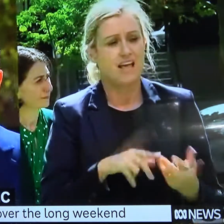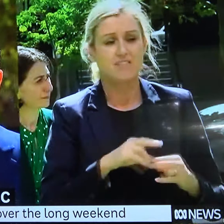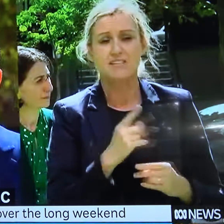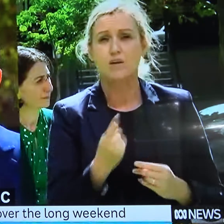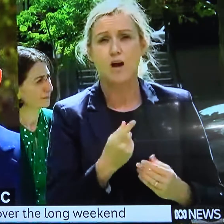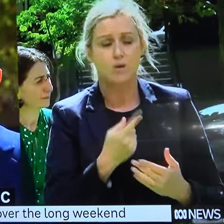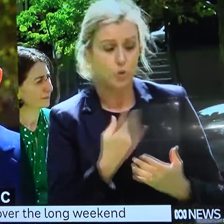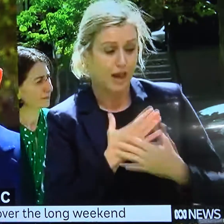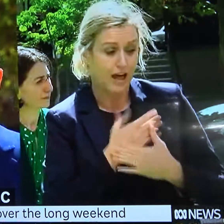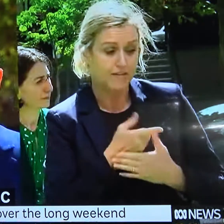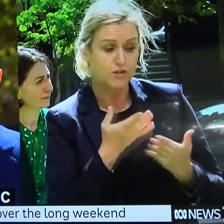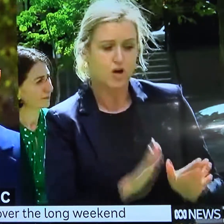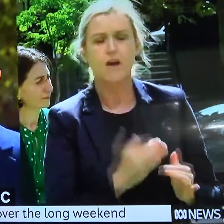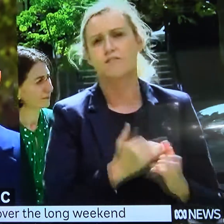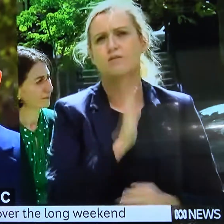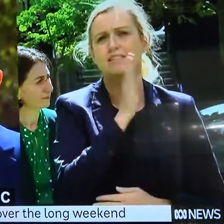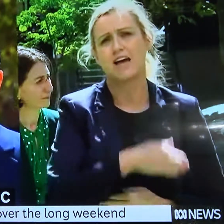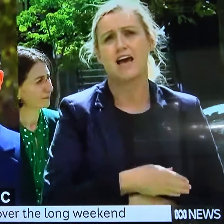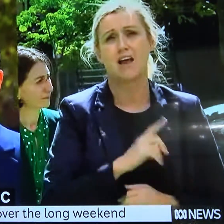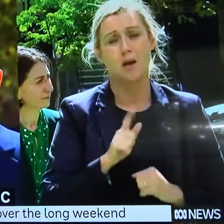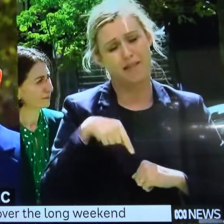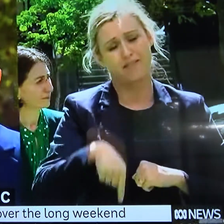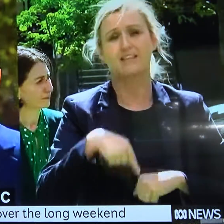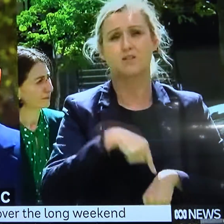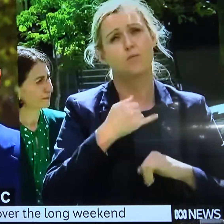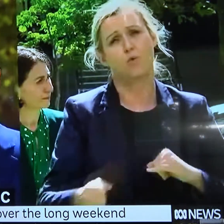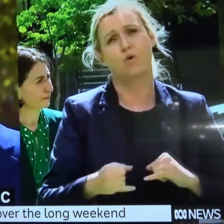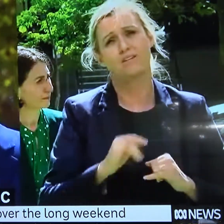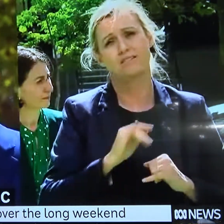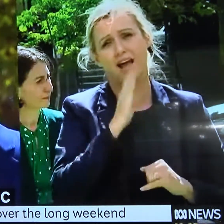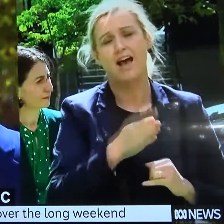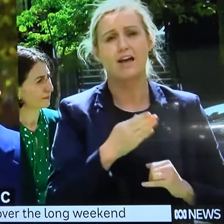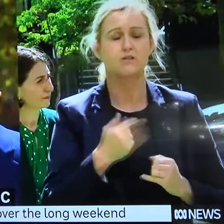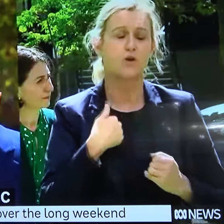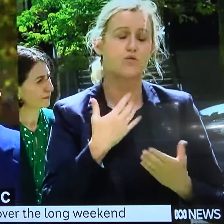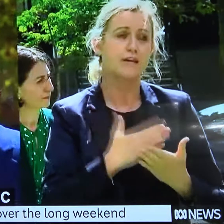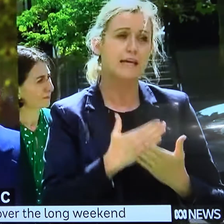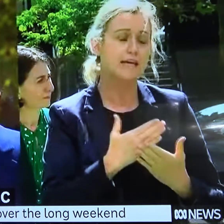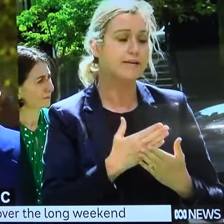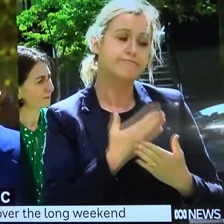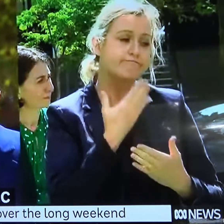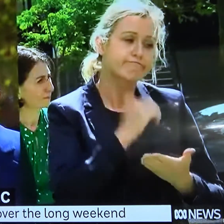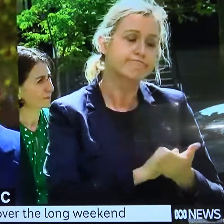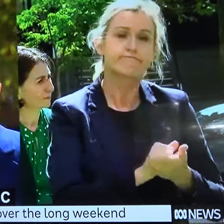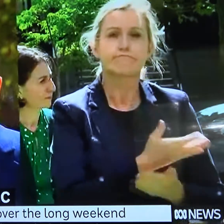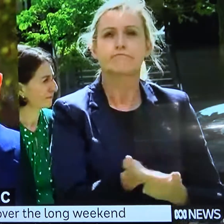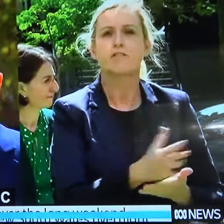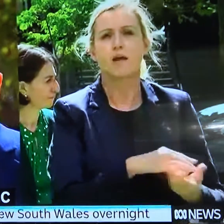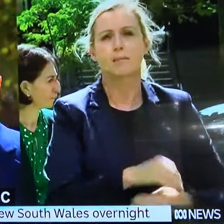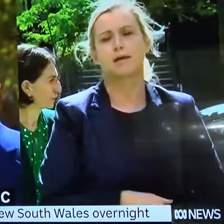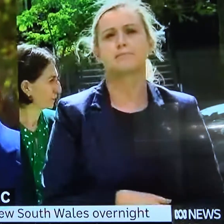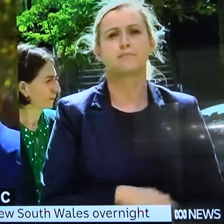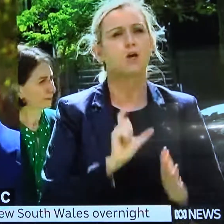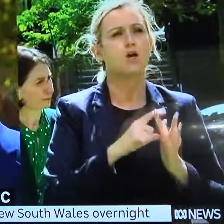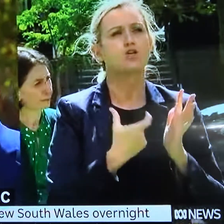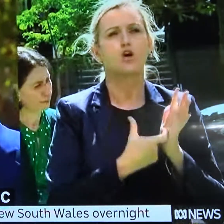a family member passes away. And this is the toughest of times, so we're thinking of you. Dr. Chant will have more to say